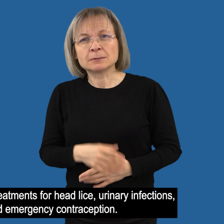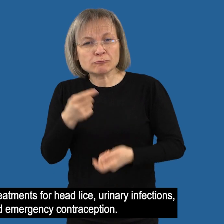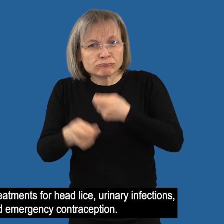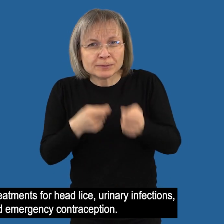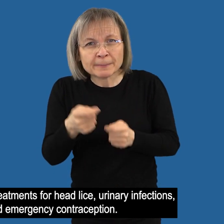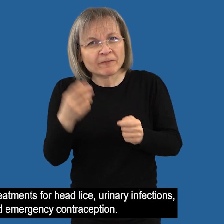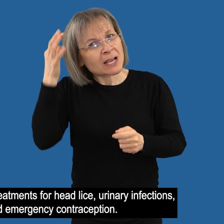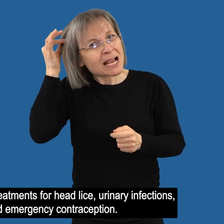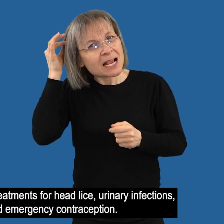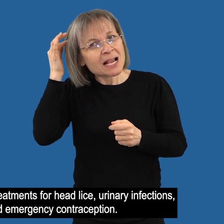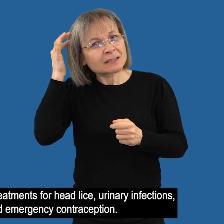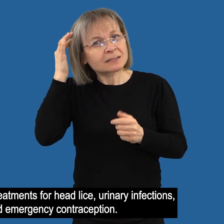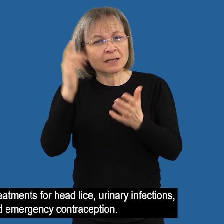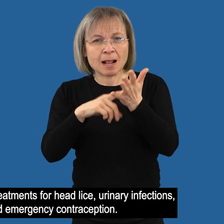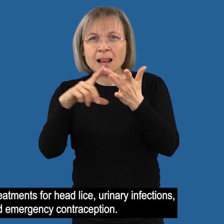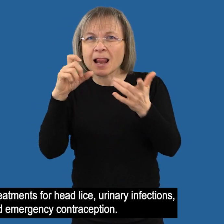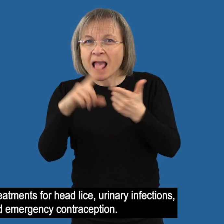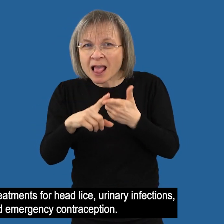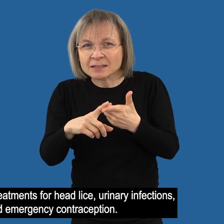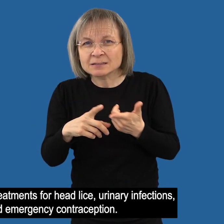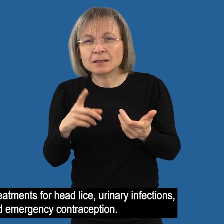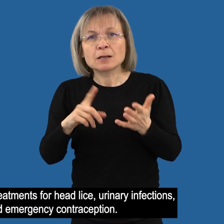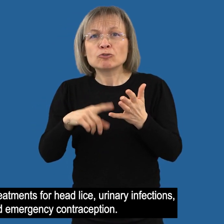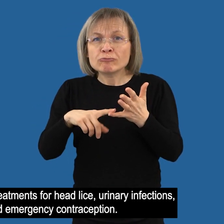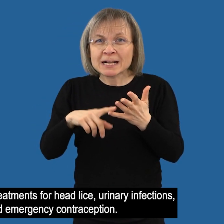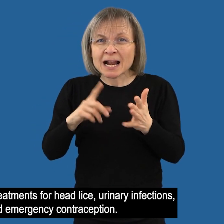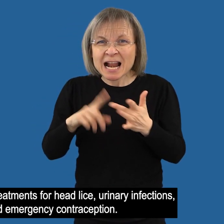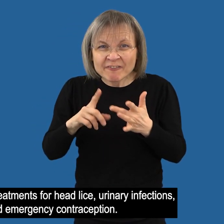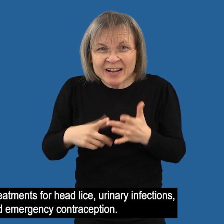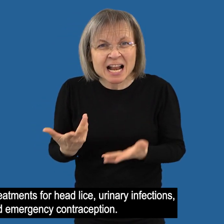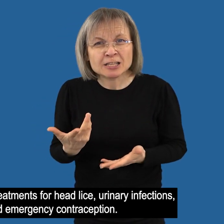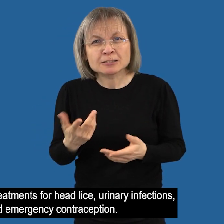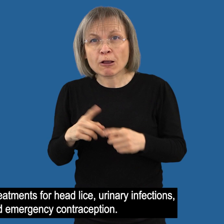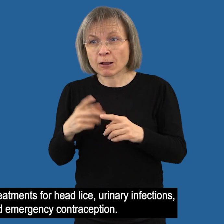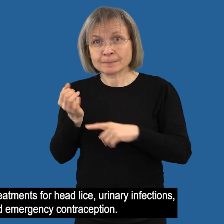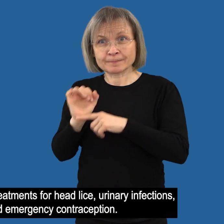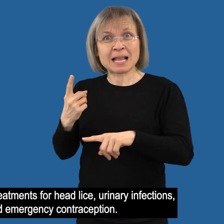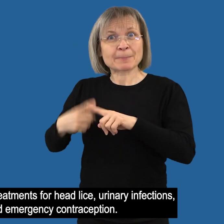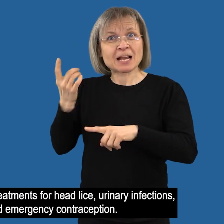Examples are treatments for head lice, urinary infections, and emergency contraception.